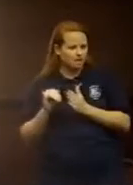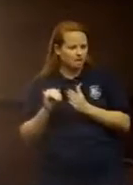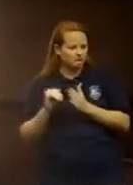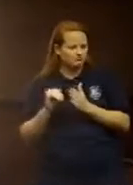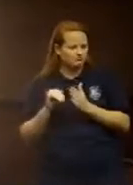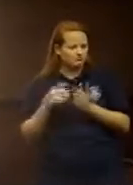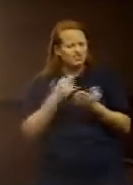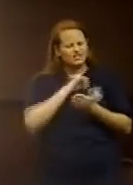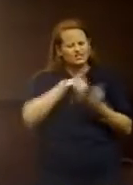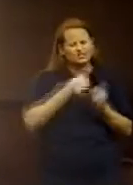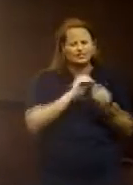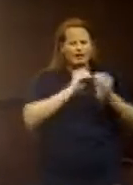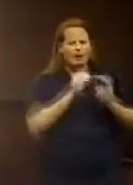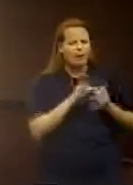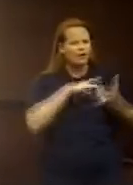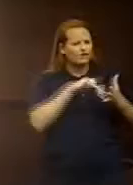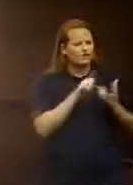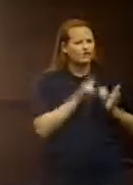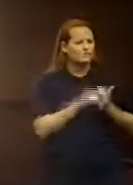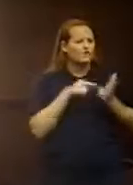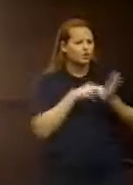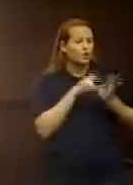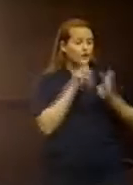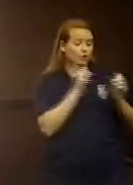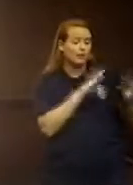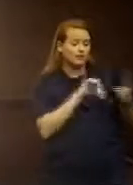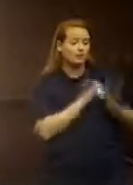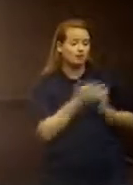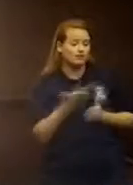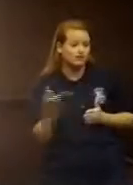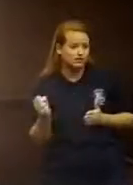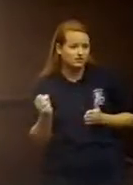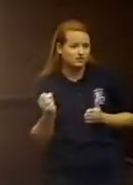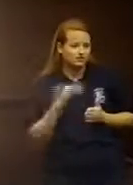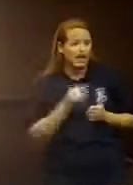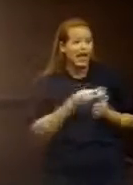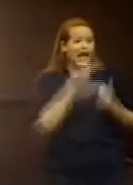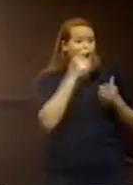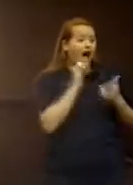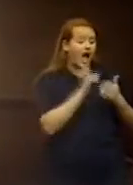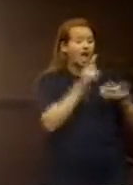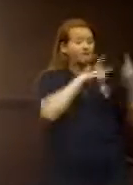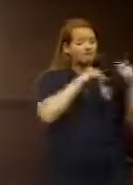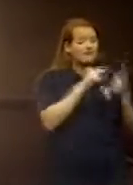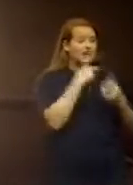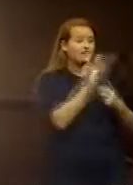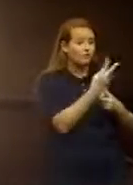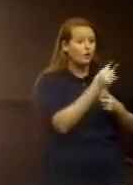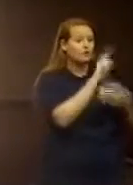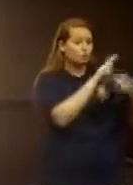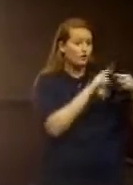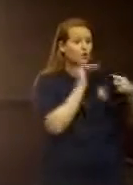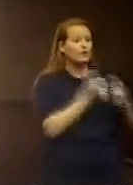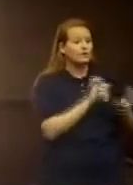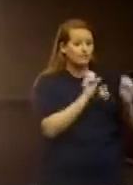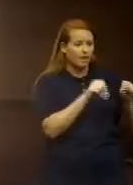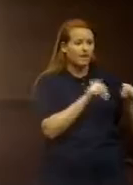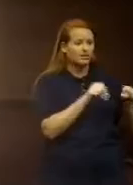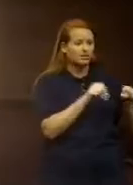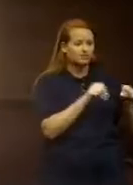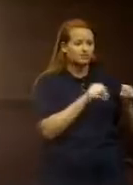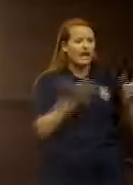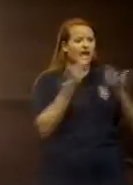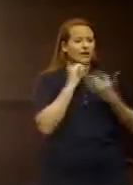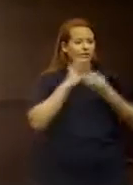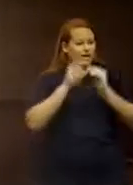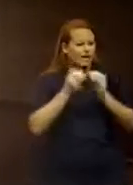and it's just a number of studies that show that you can do these things. A high sign-to-voice ratio is possible, and